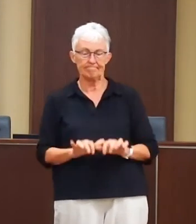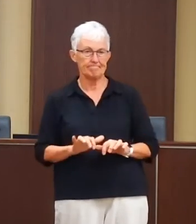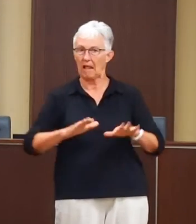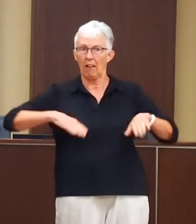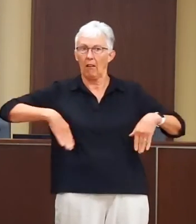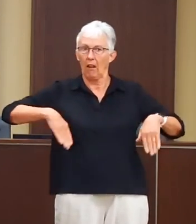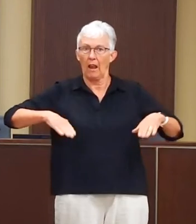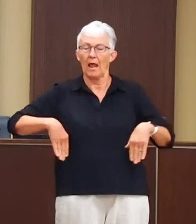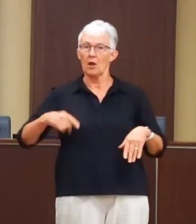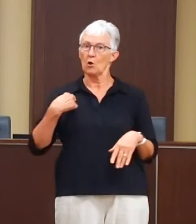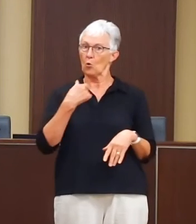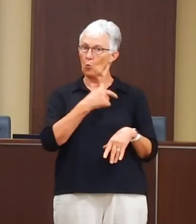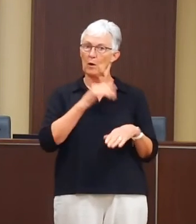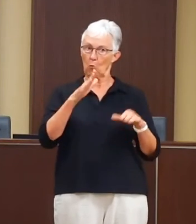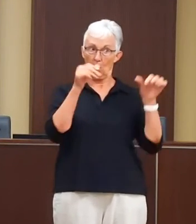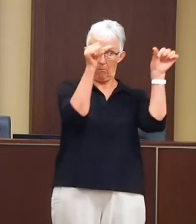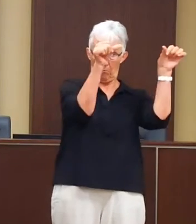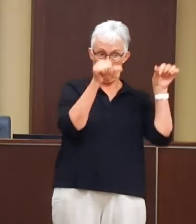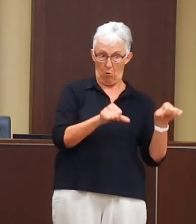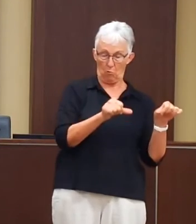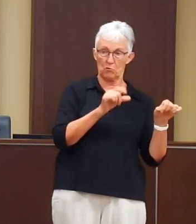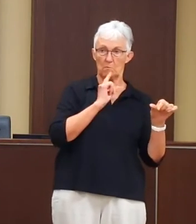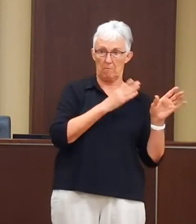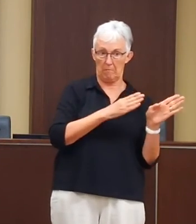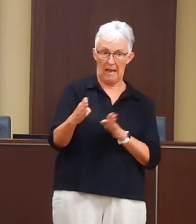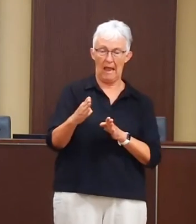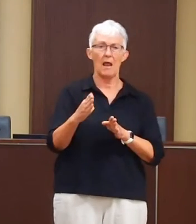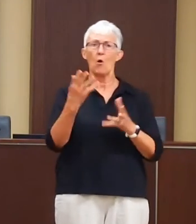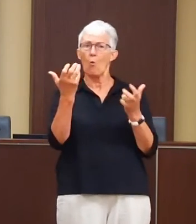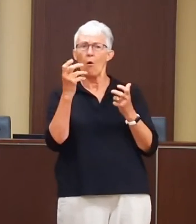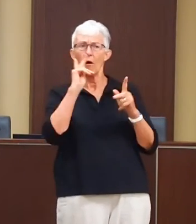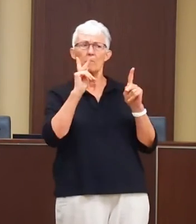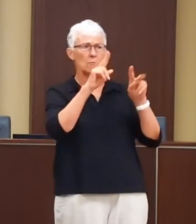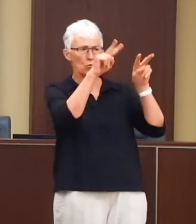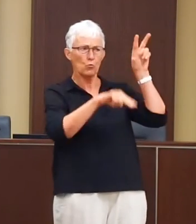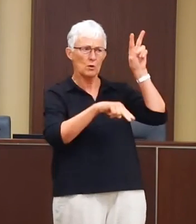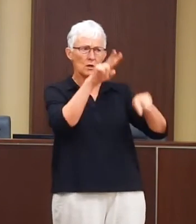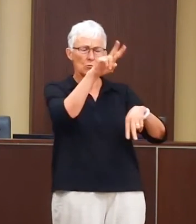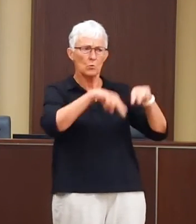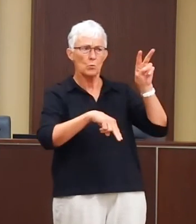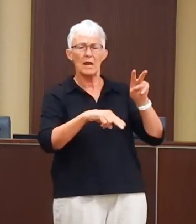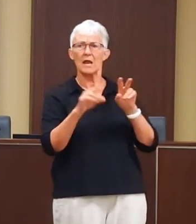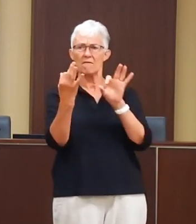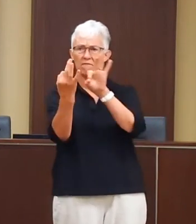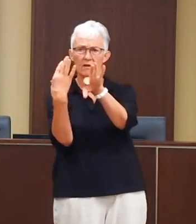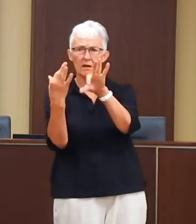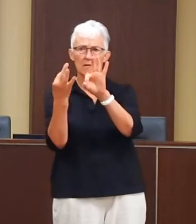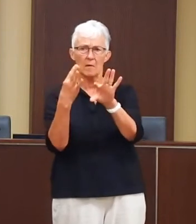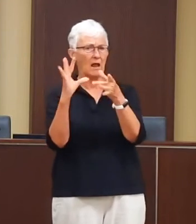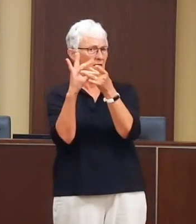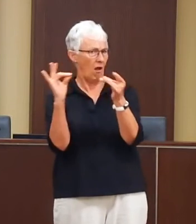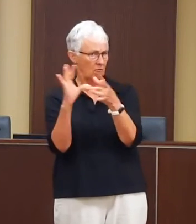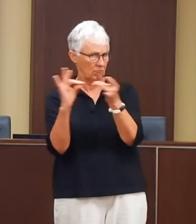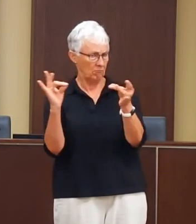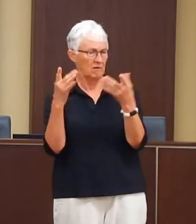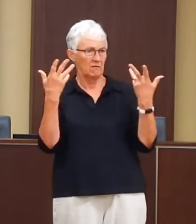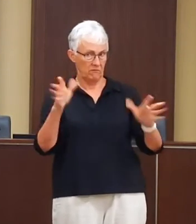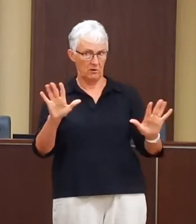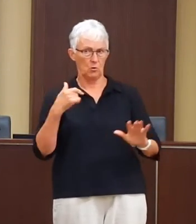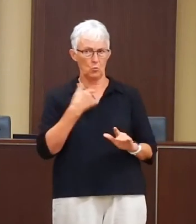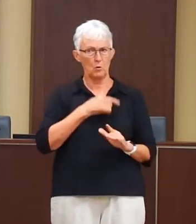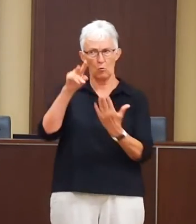the proposed plan on our website and provide feedback through July 9th. We will then take that feedback along with the